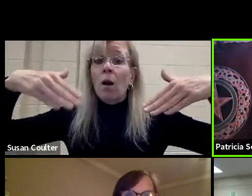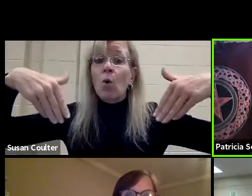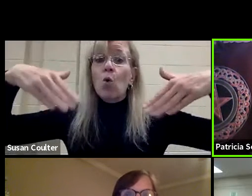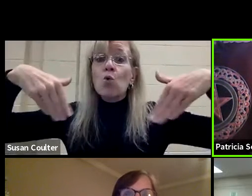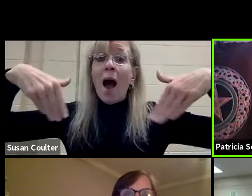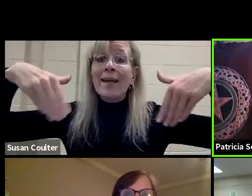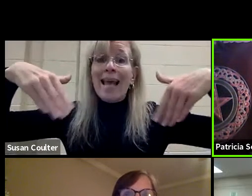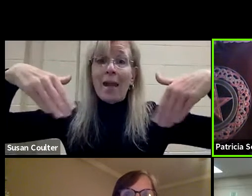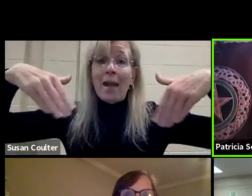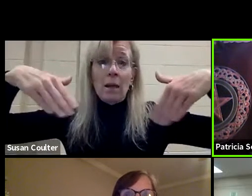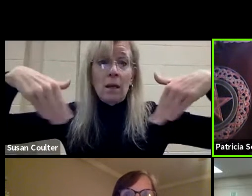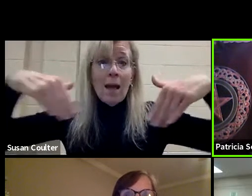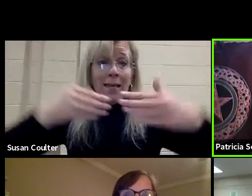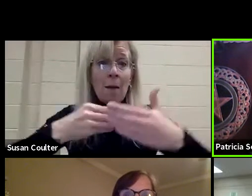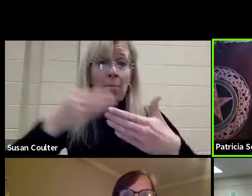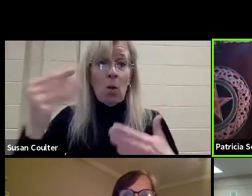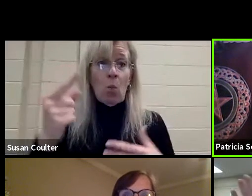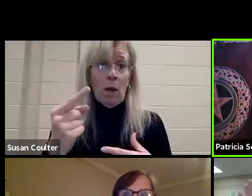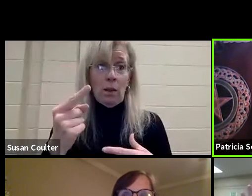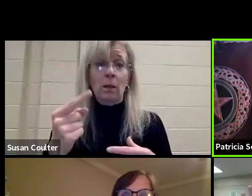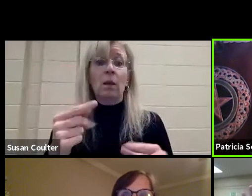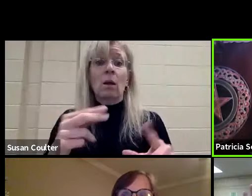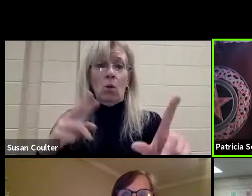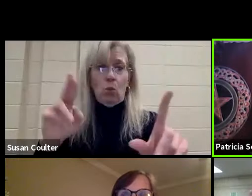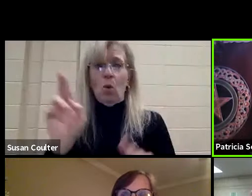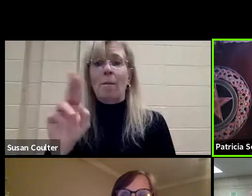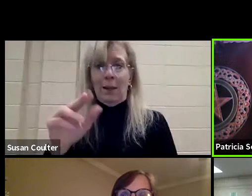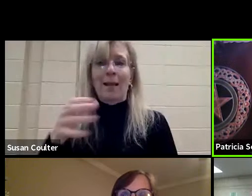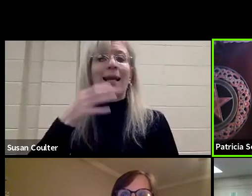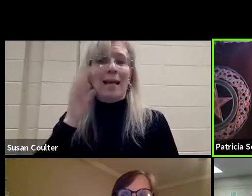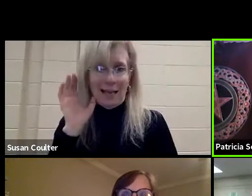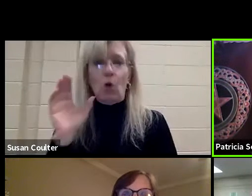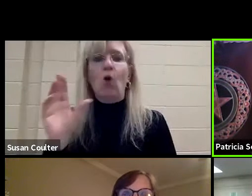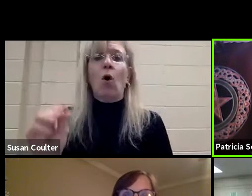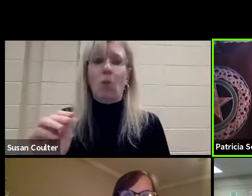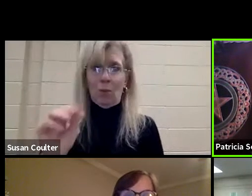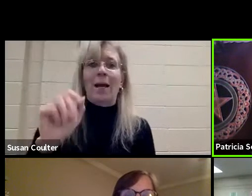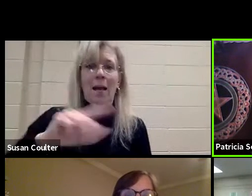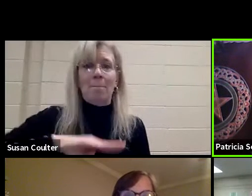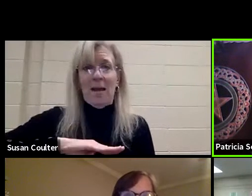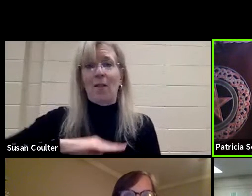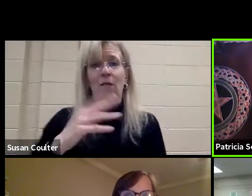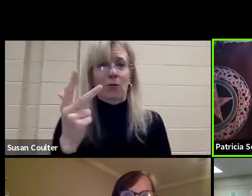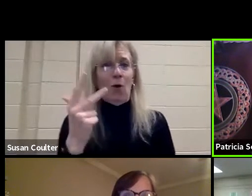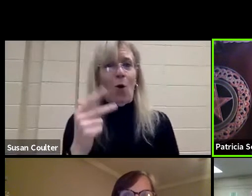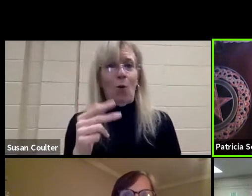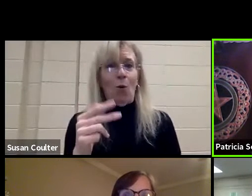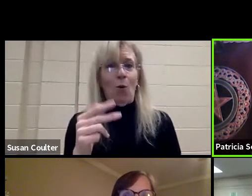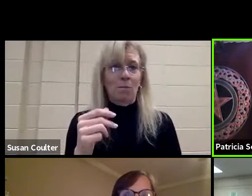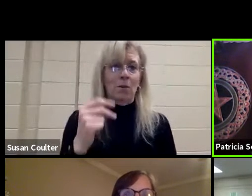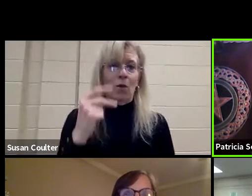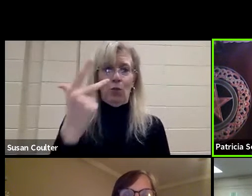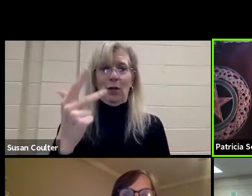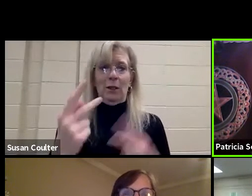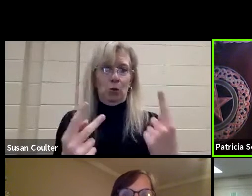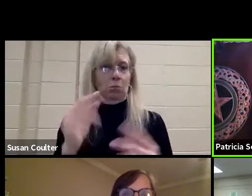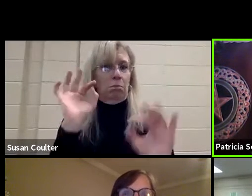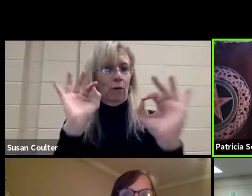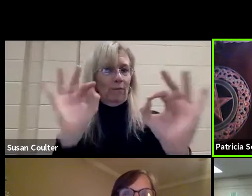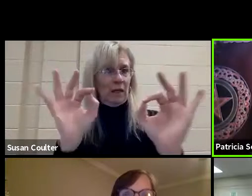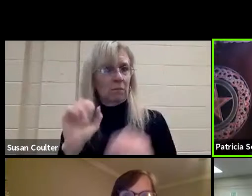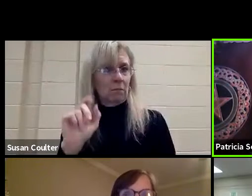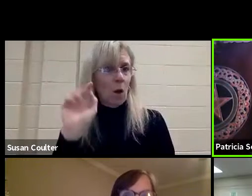not, who not yet? Not yet by one. Robin and Carol, okay, and Beth. So 3,